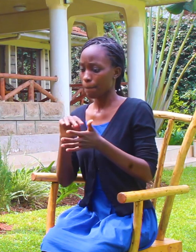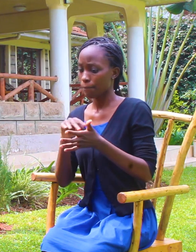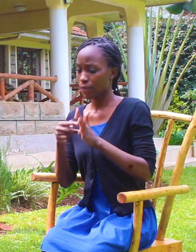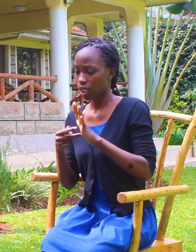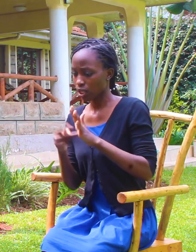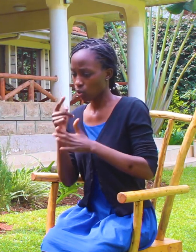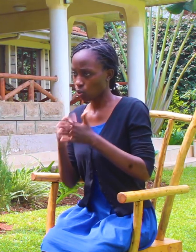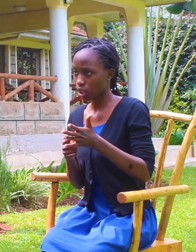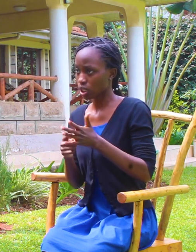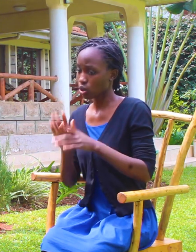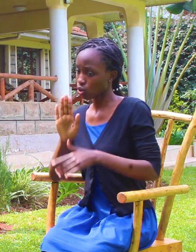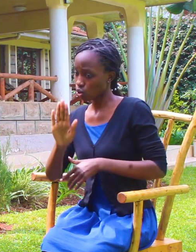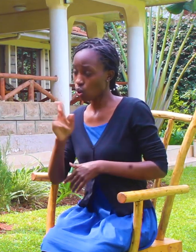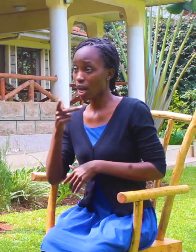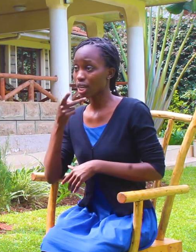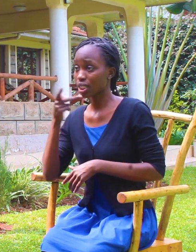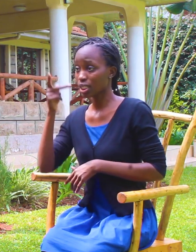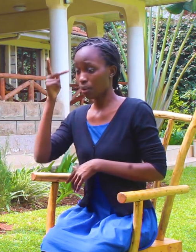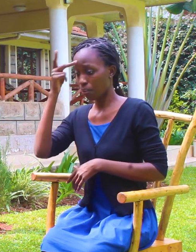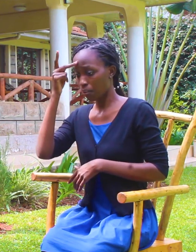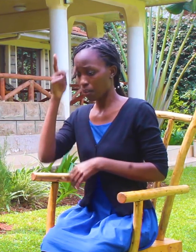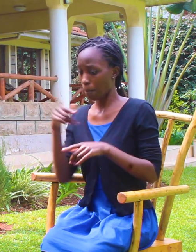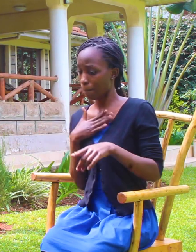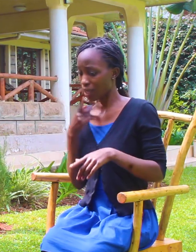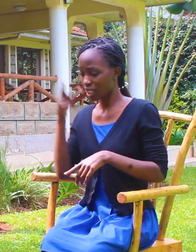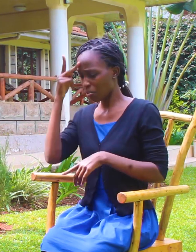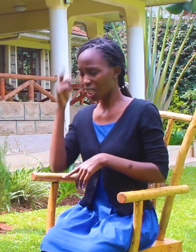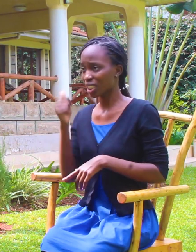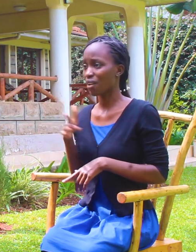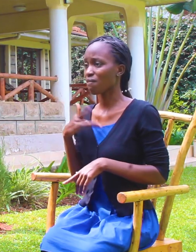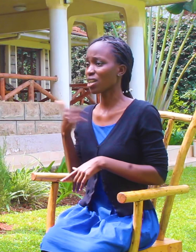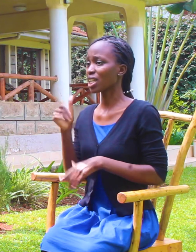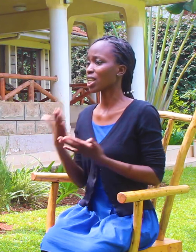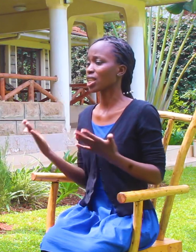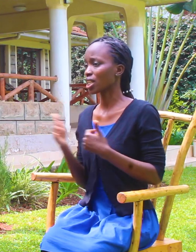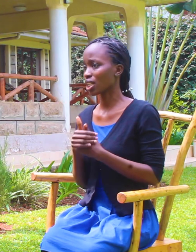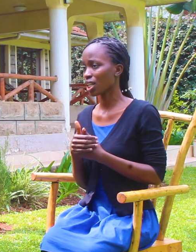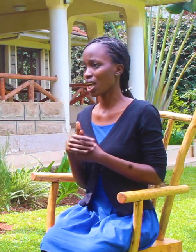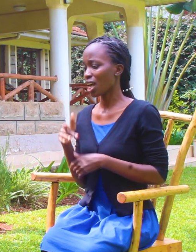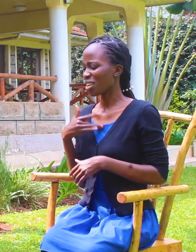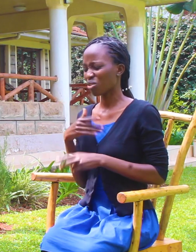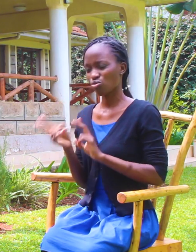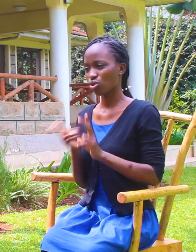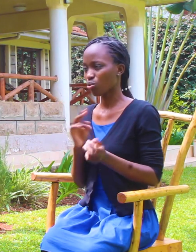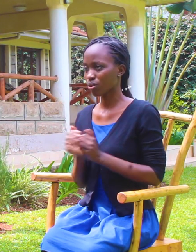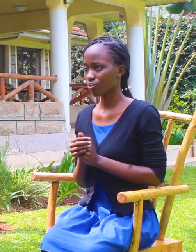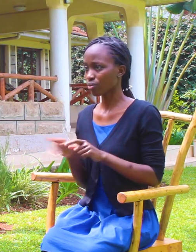as a parent, I have never felt anything. I have never felt anything at all. And to me, it